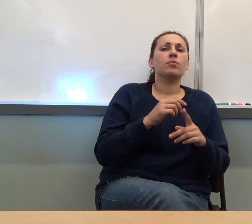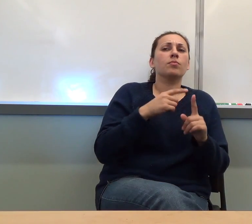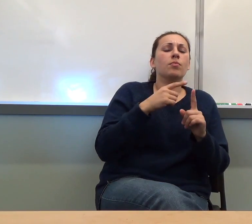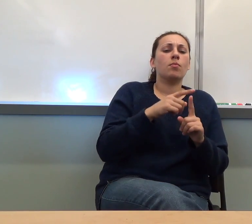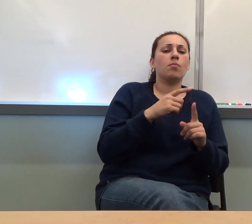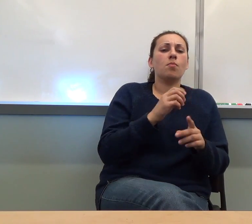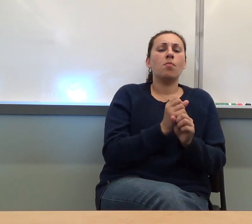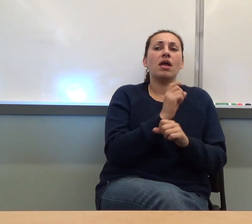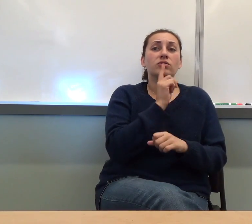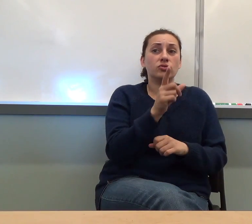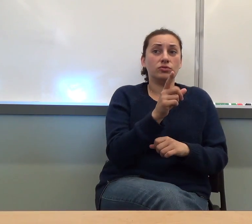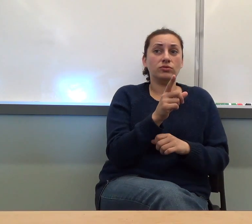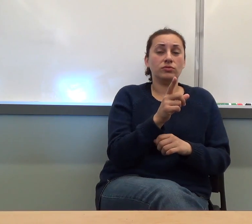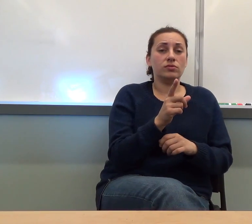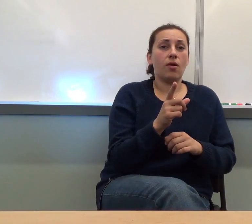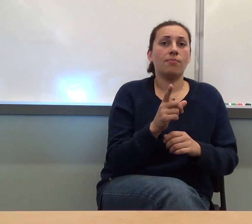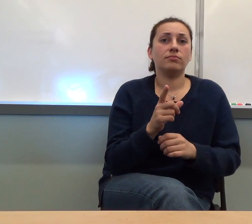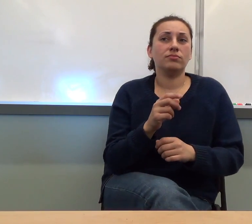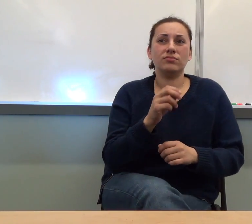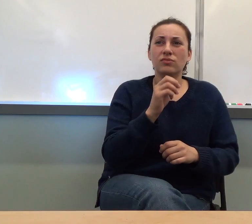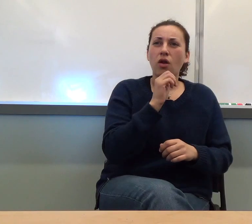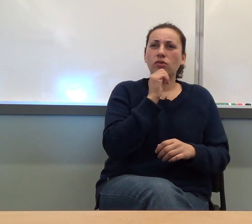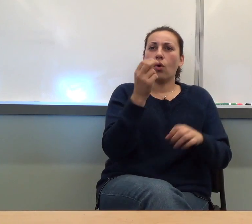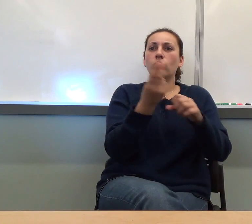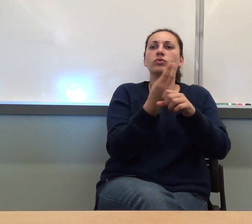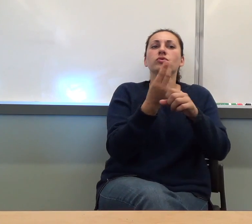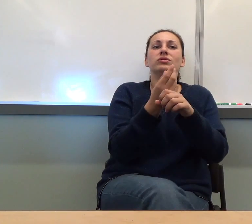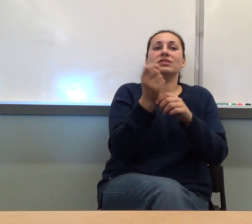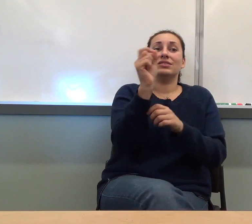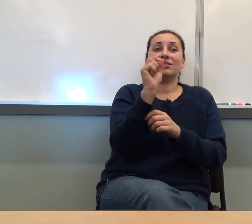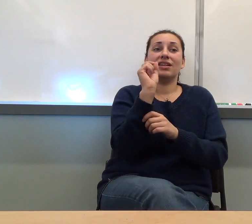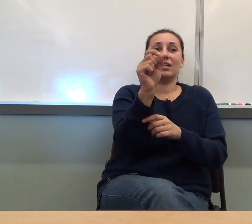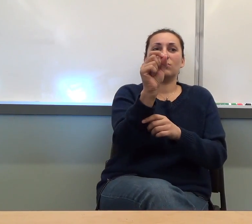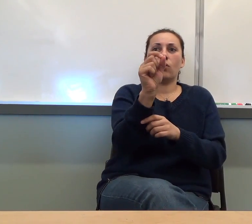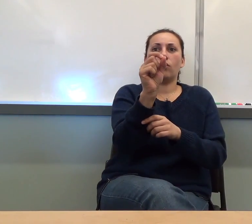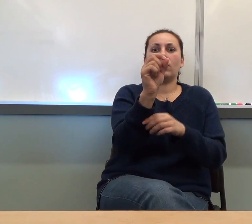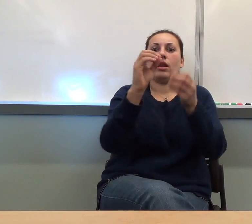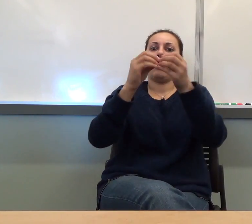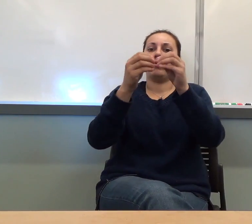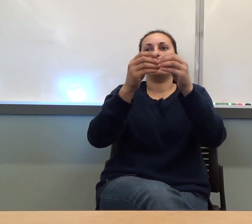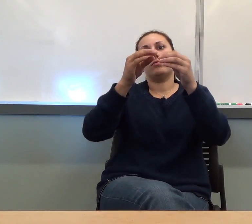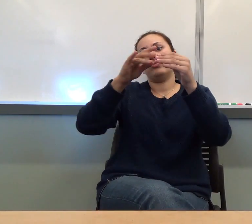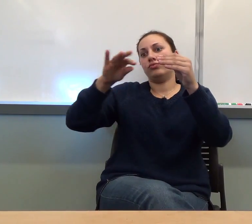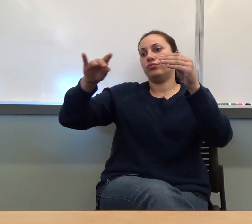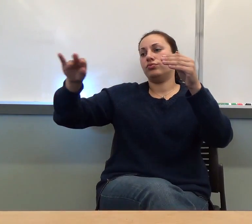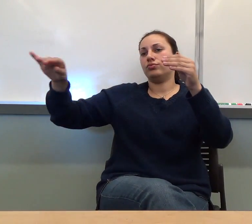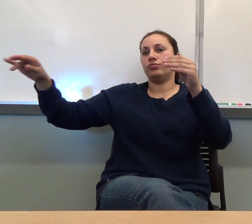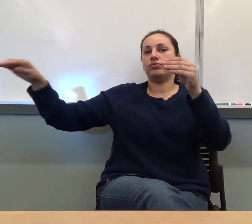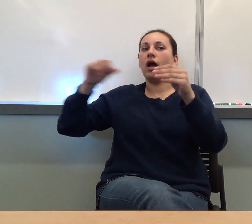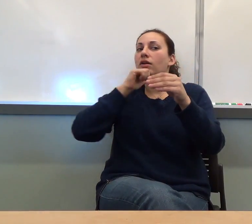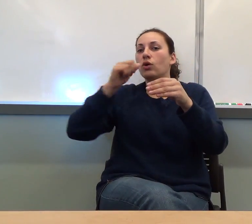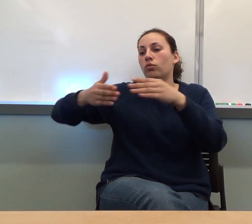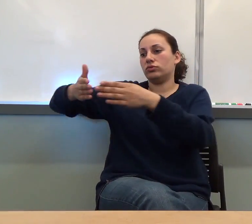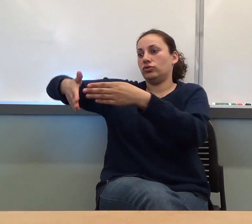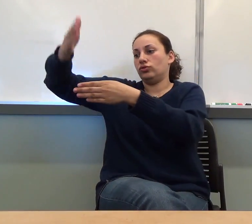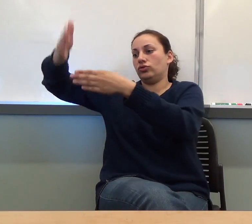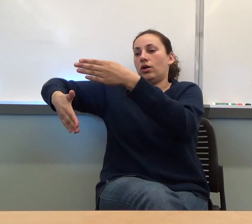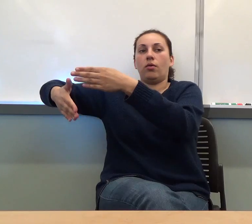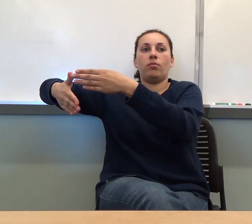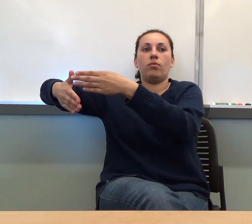the repeating decimals and chop them off somewhere in between. We want to do that at the very